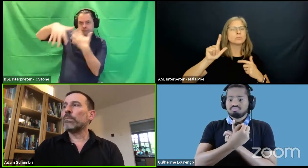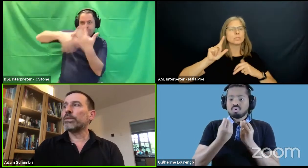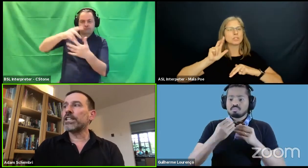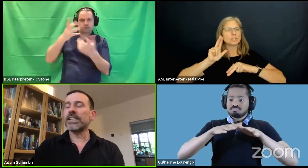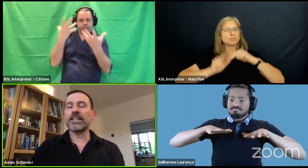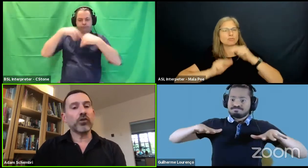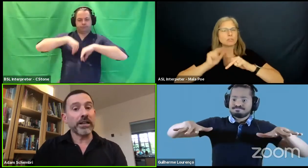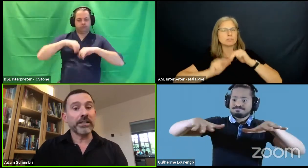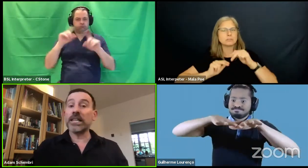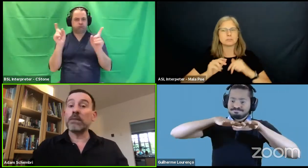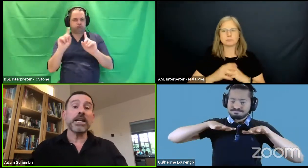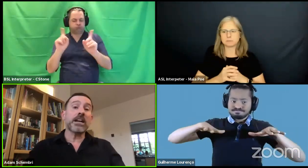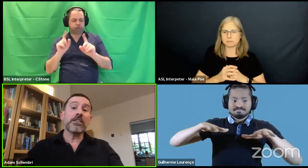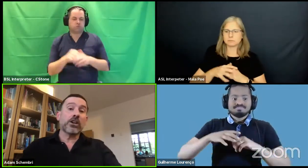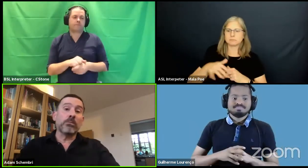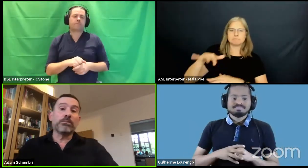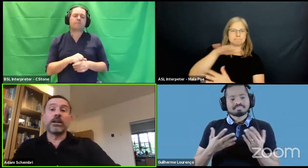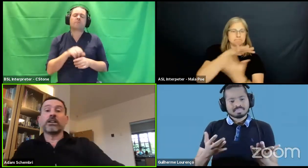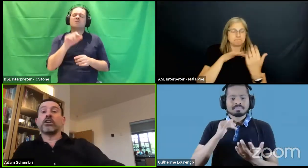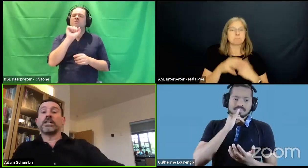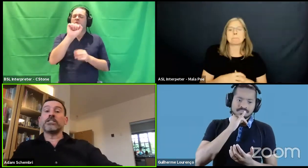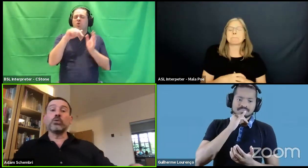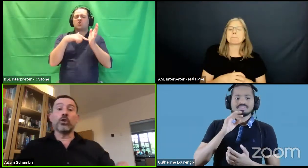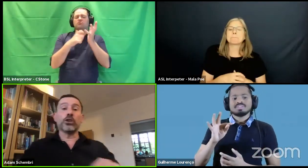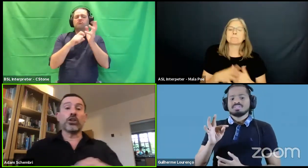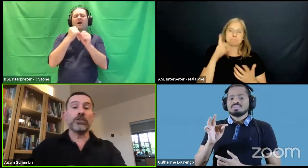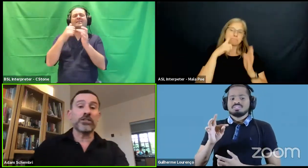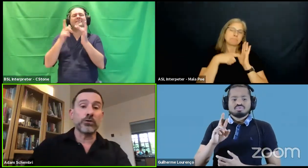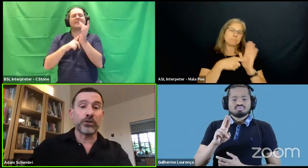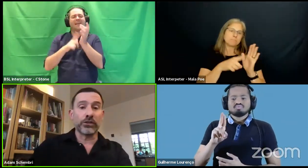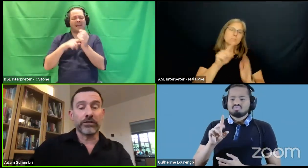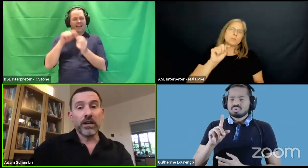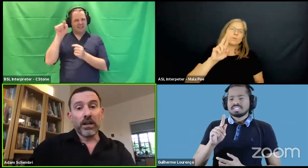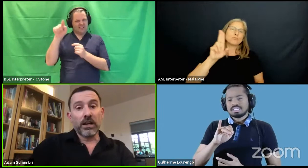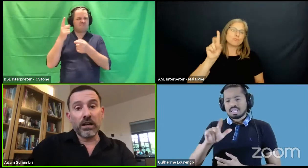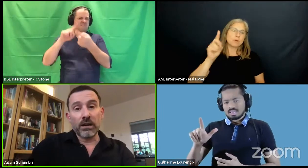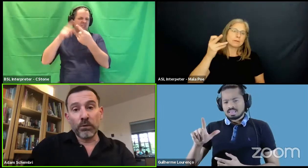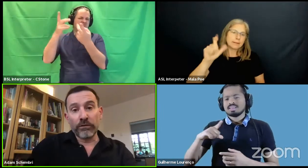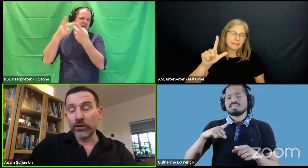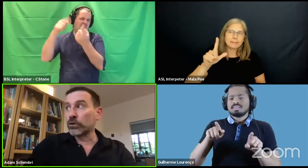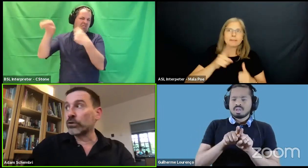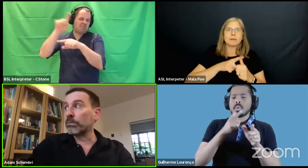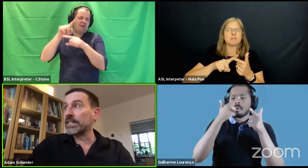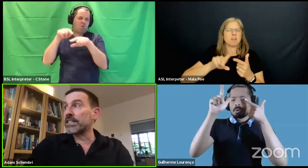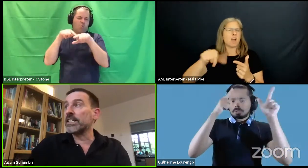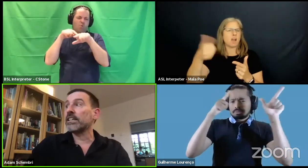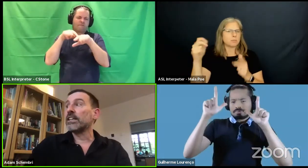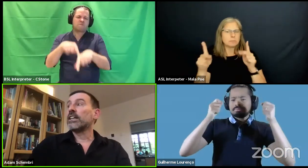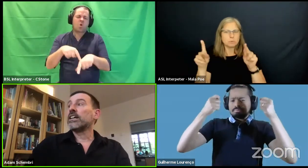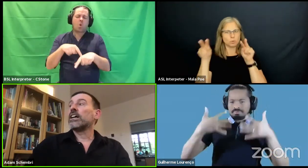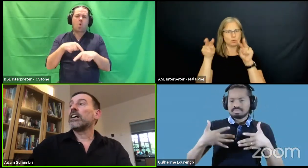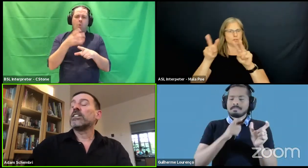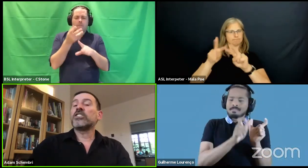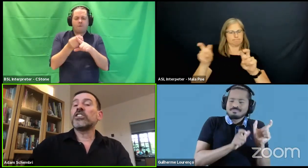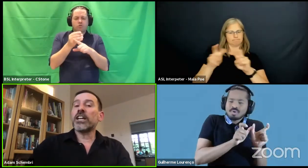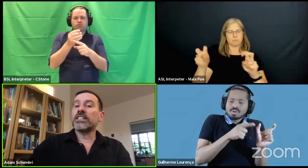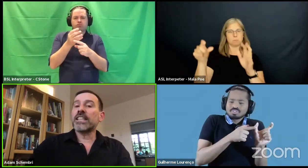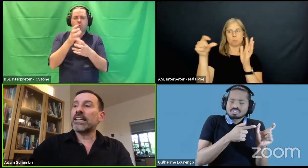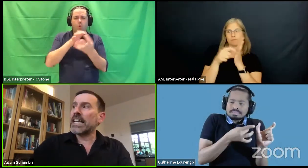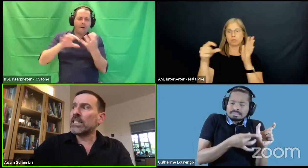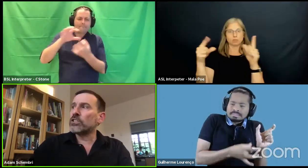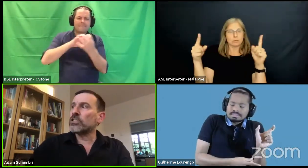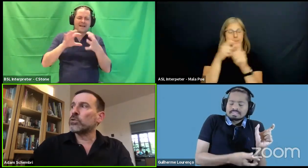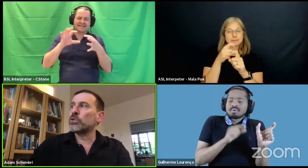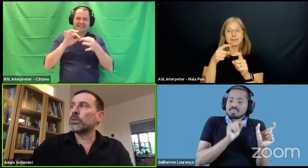So in particular, Traugott and many other colleagues who work on this notion of morphological complexity suggest